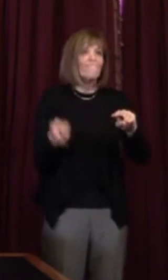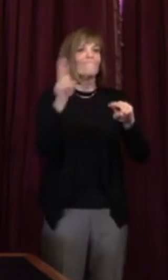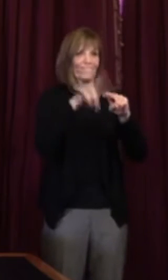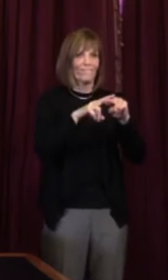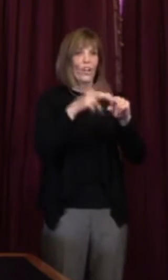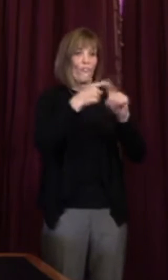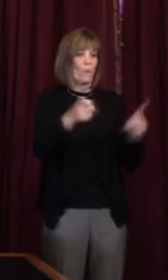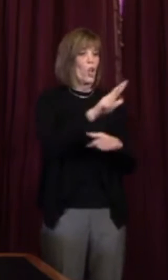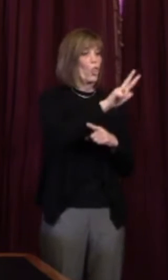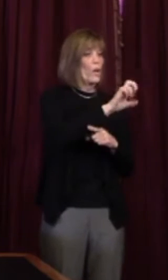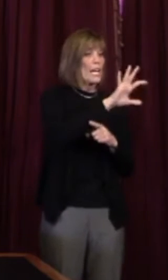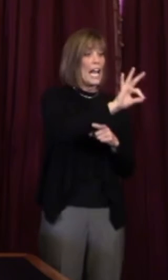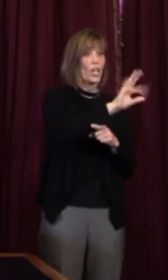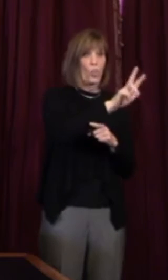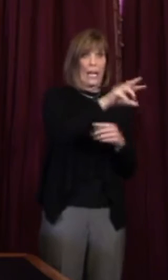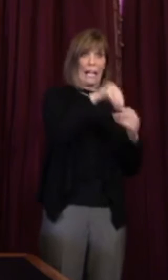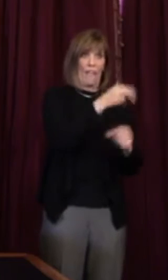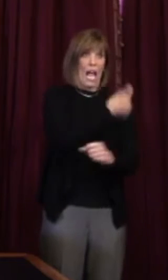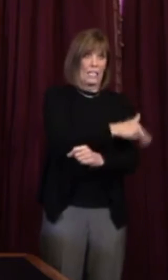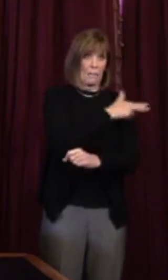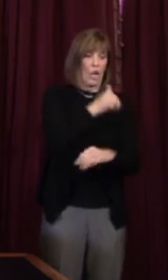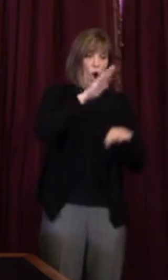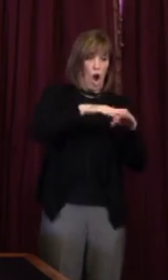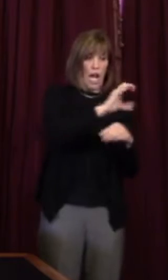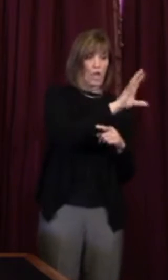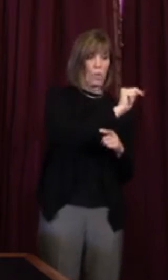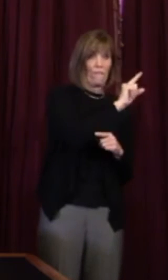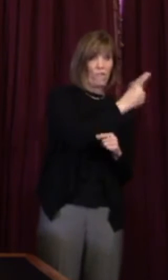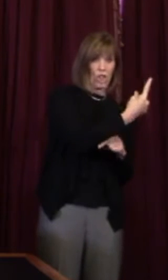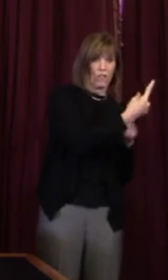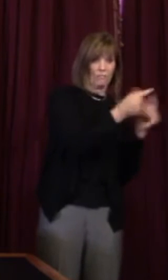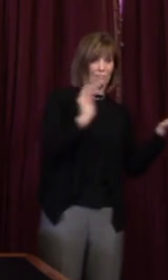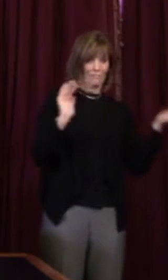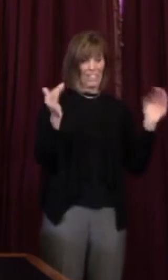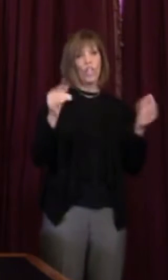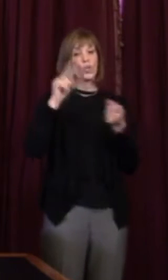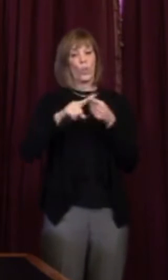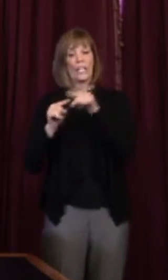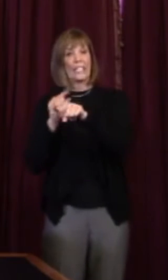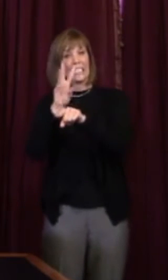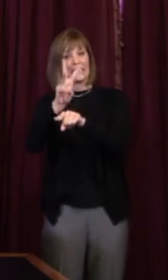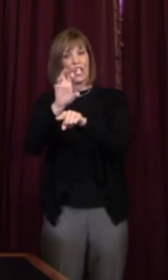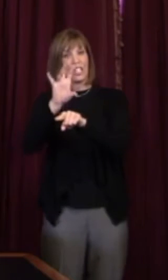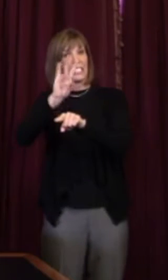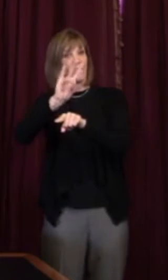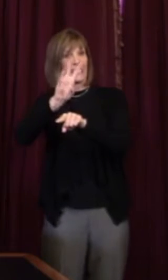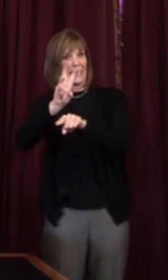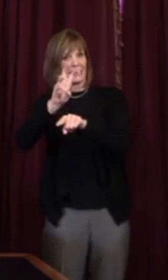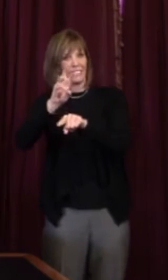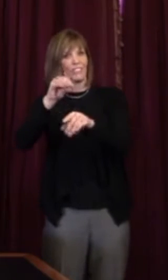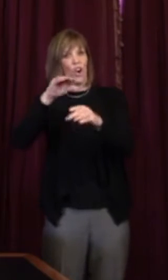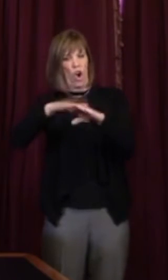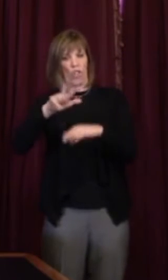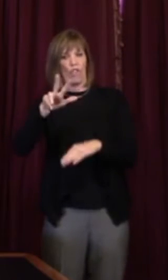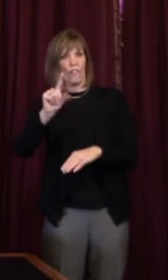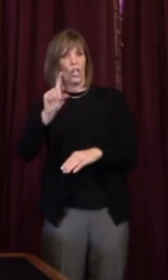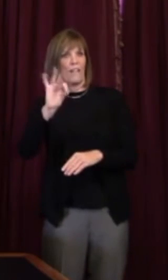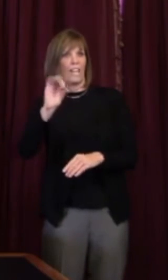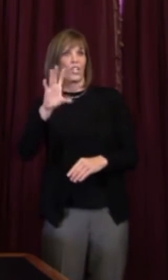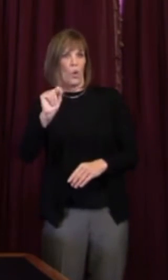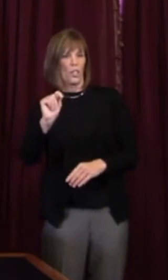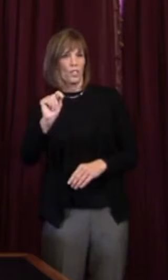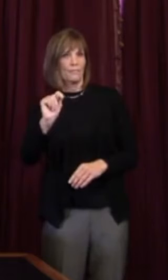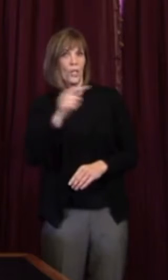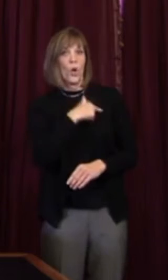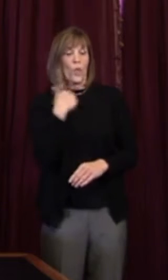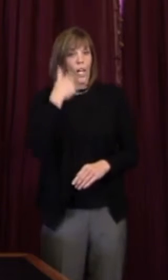from 393 on October 1st to 676 on the 31st. And